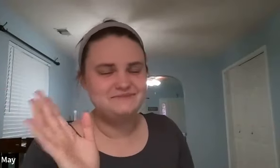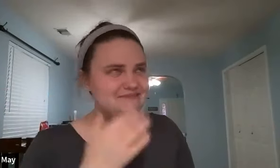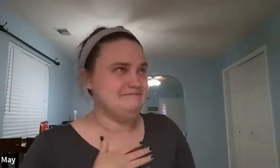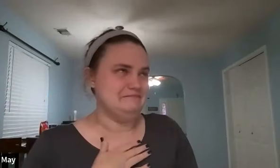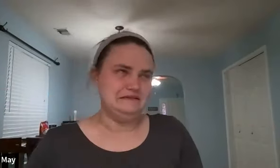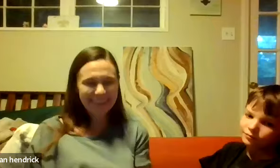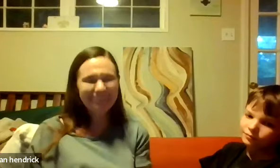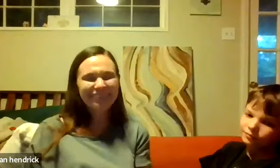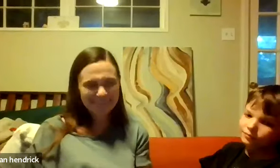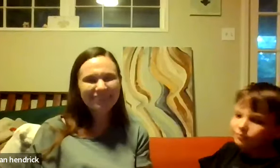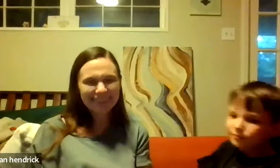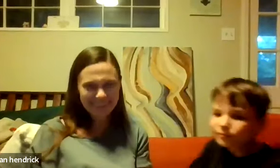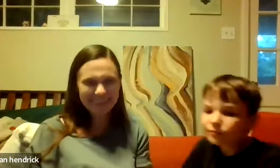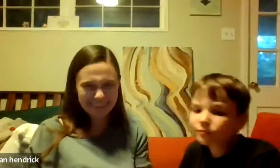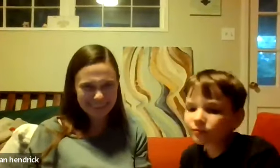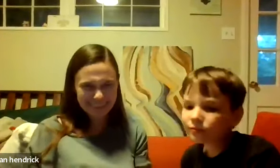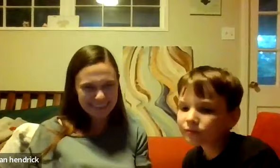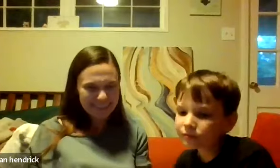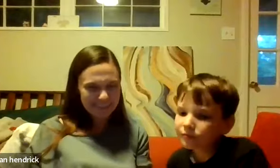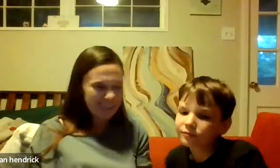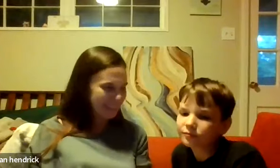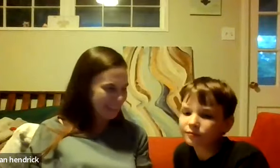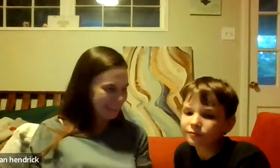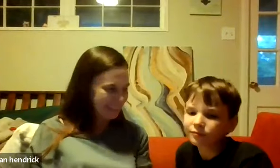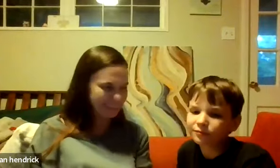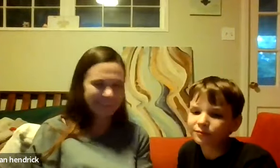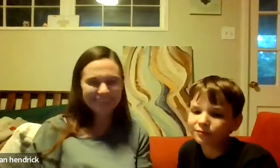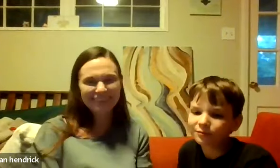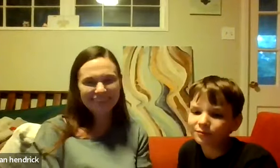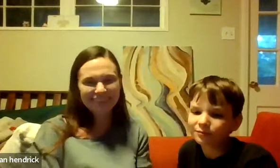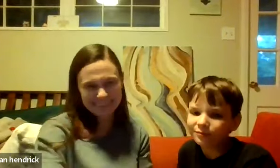like, yeah, it's easy to do. We did.